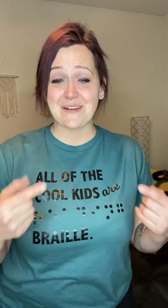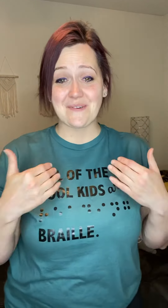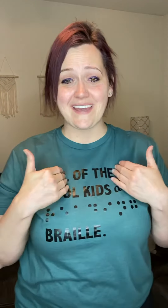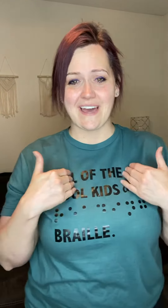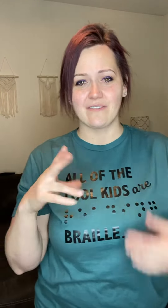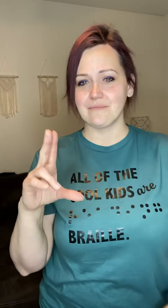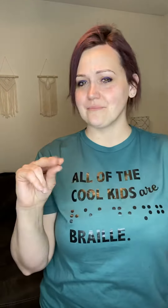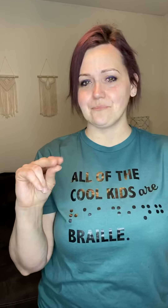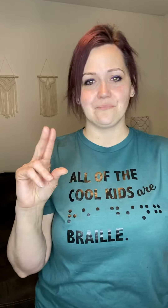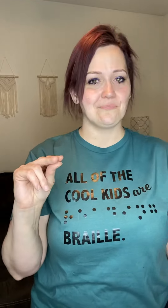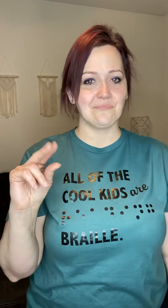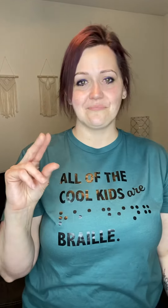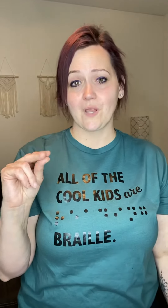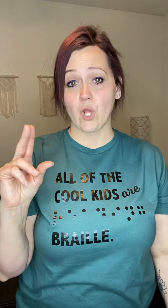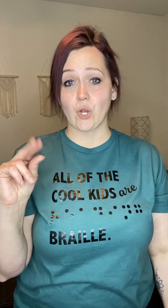we have no.